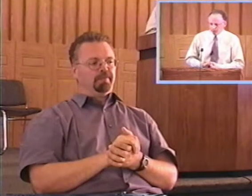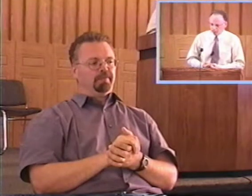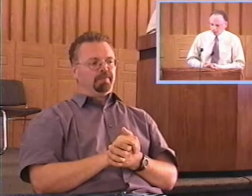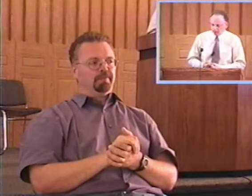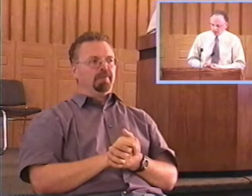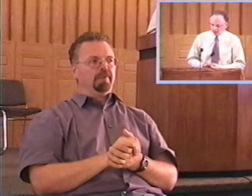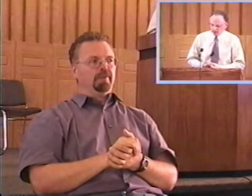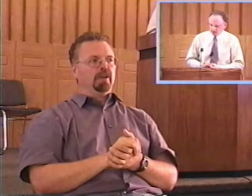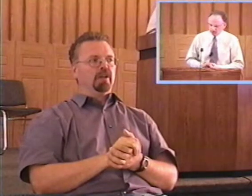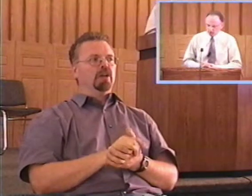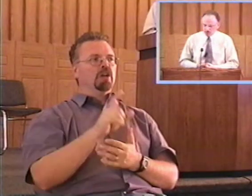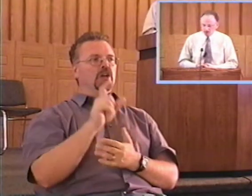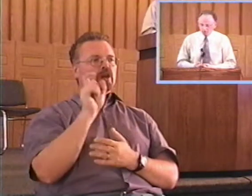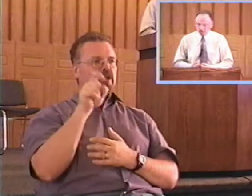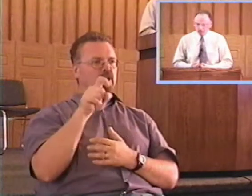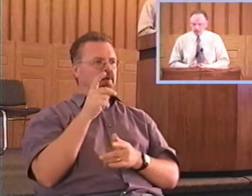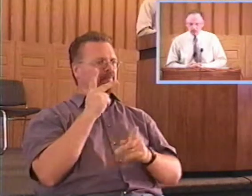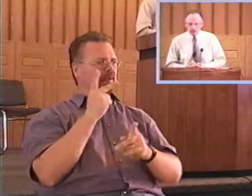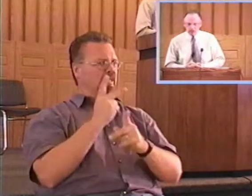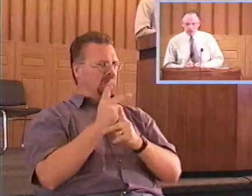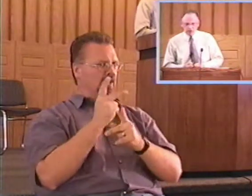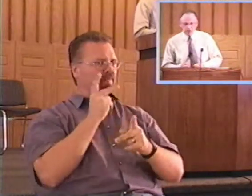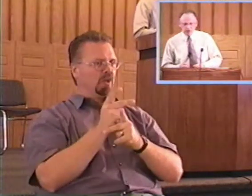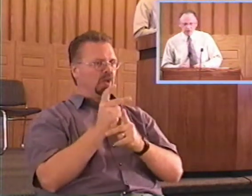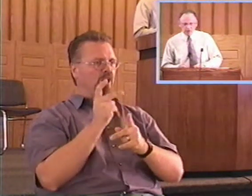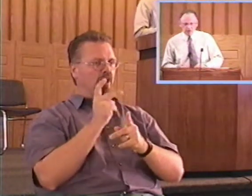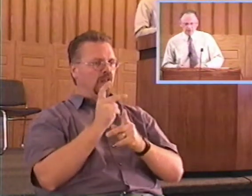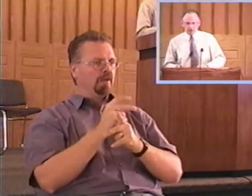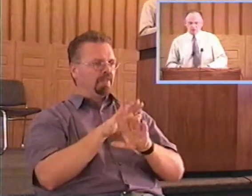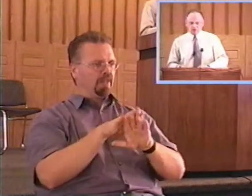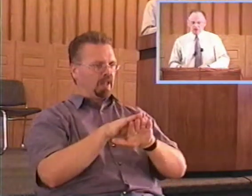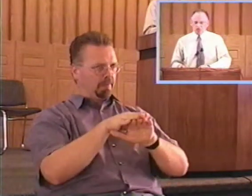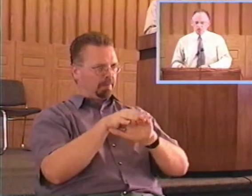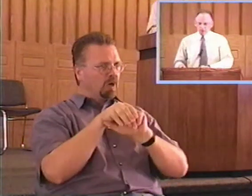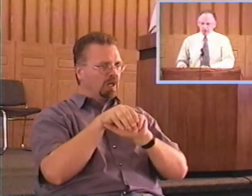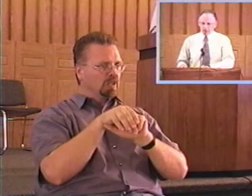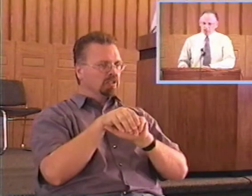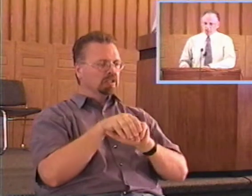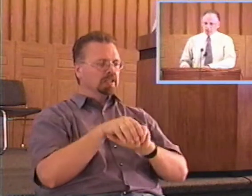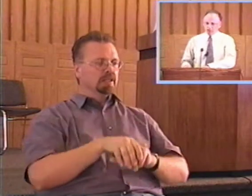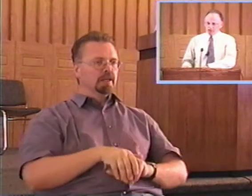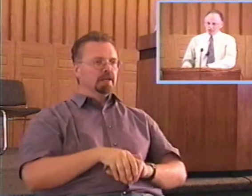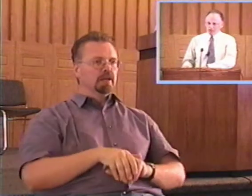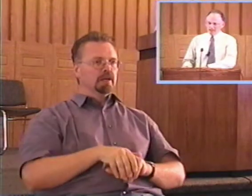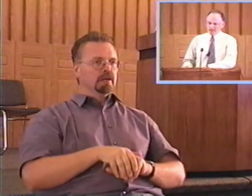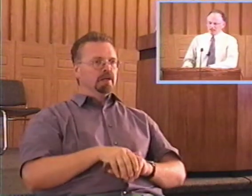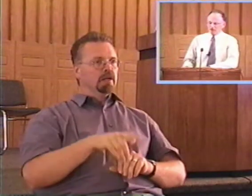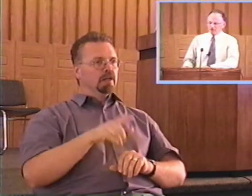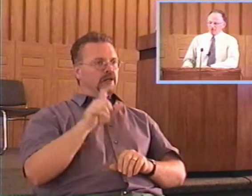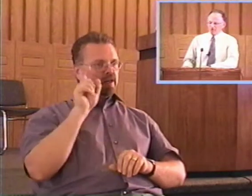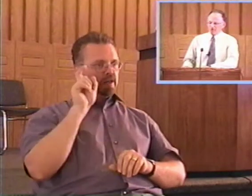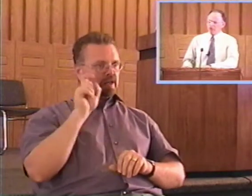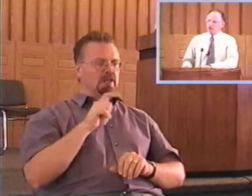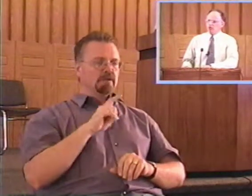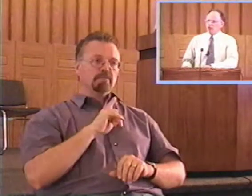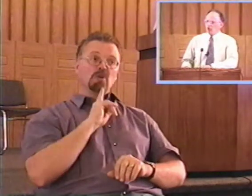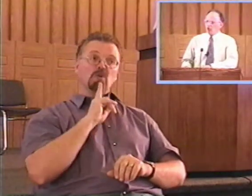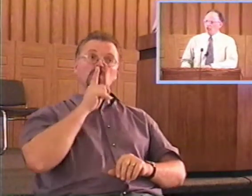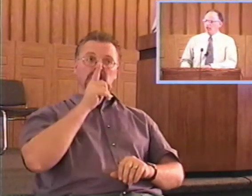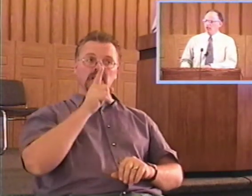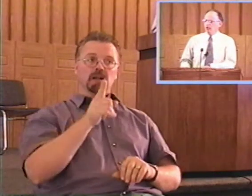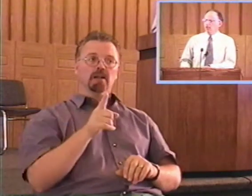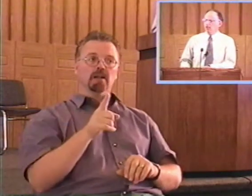Let us beware of this hypocrisy. Let us be real. Let us